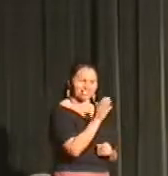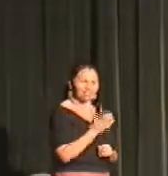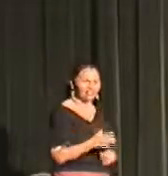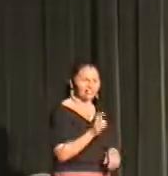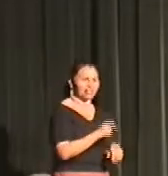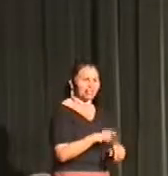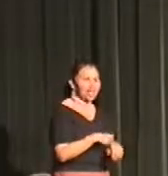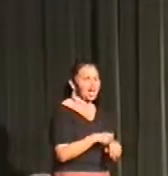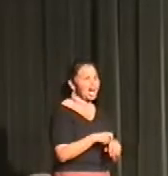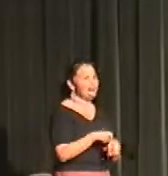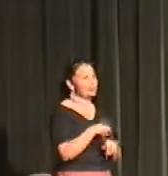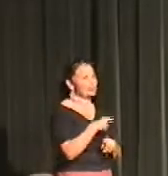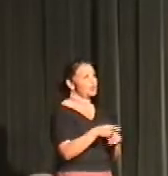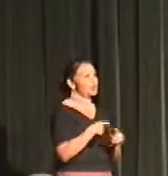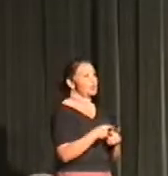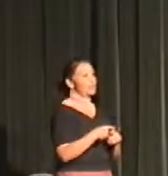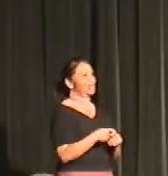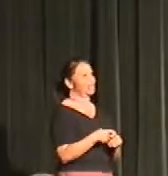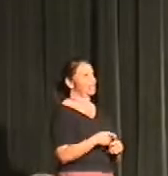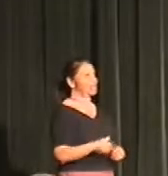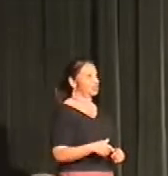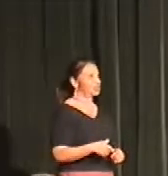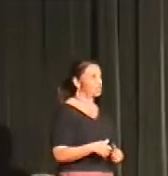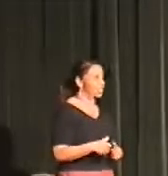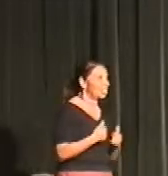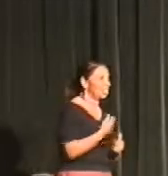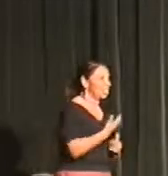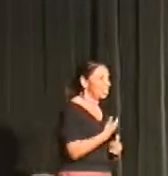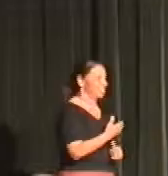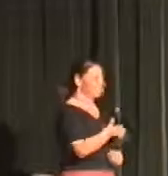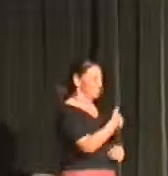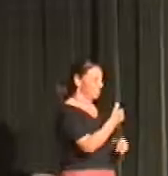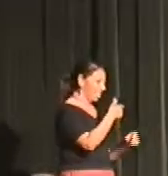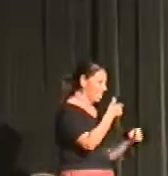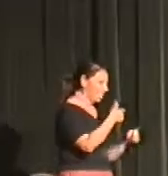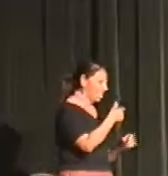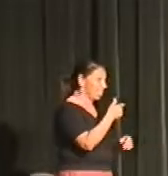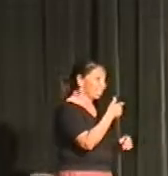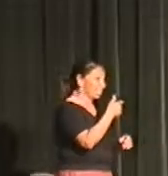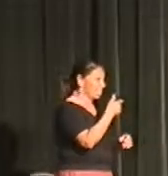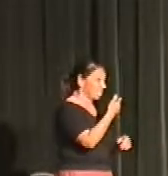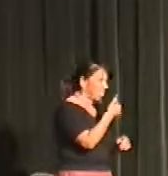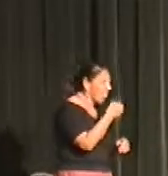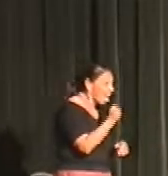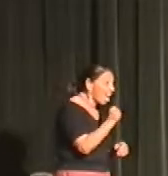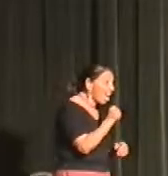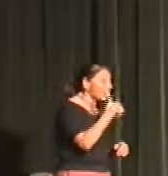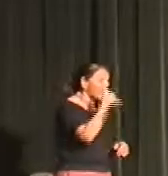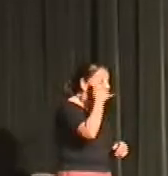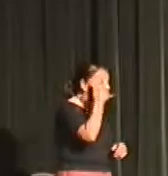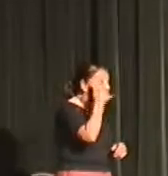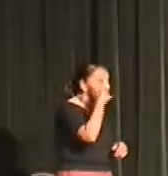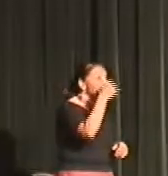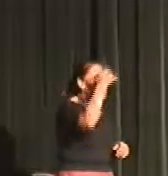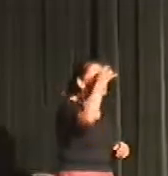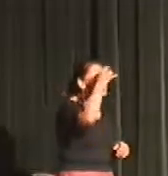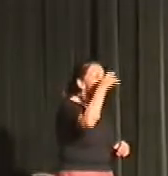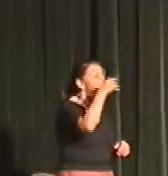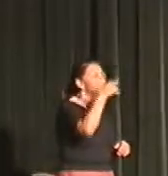a time where you're living there where the gas, the phone, and the lights are all on at the same time. You know, the women that I drank